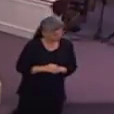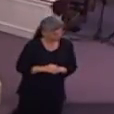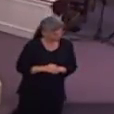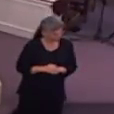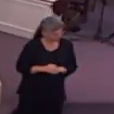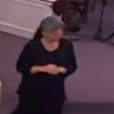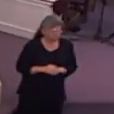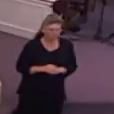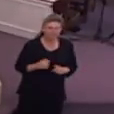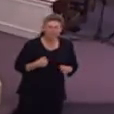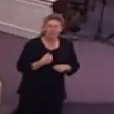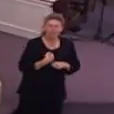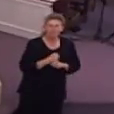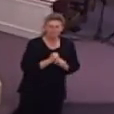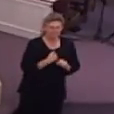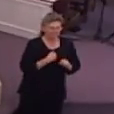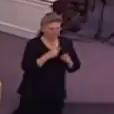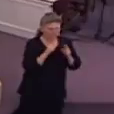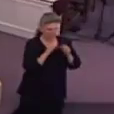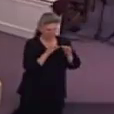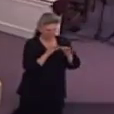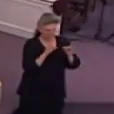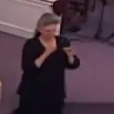Let me make a statement here today.